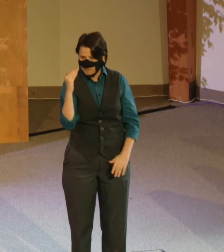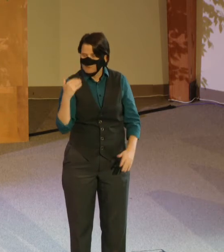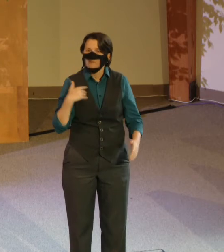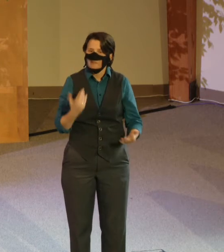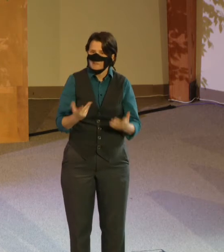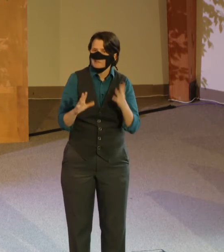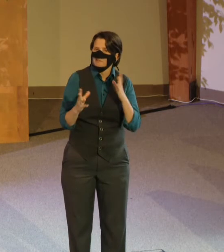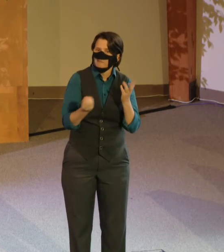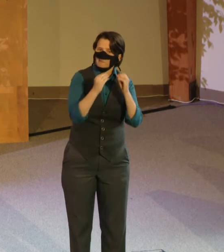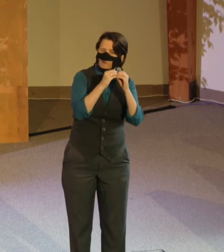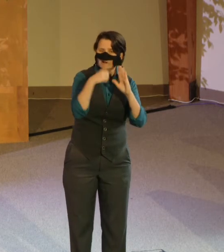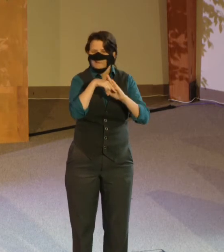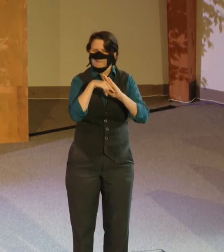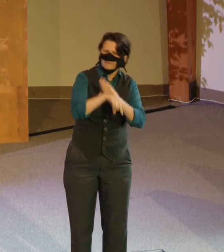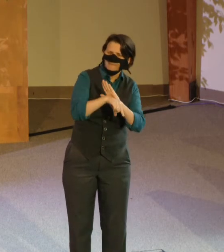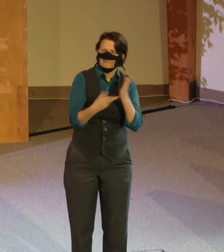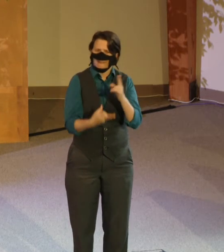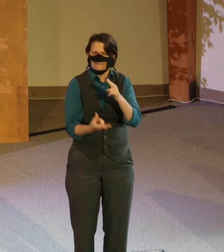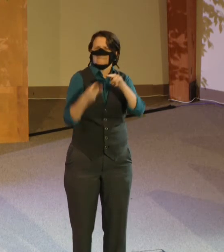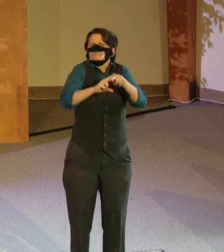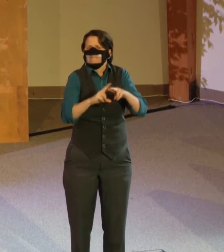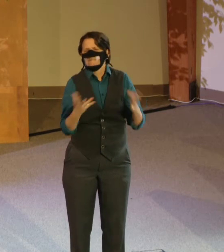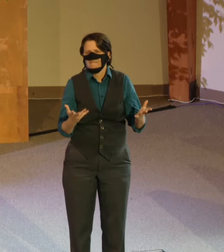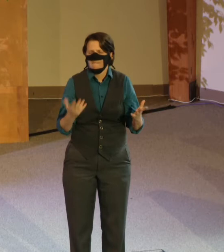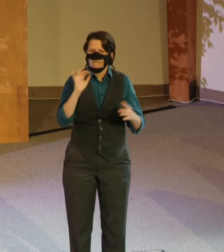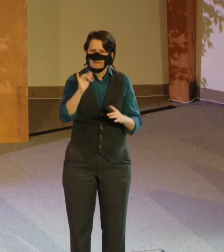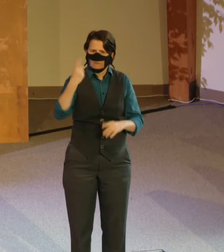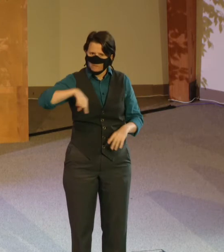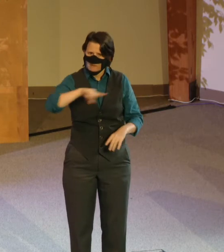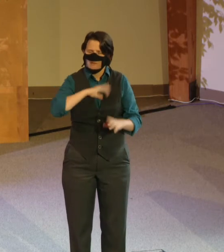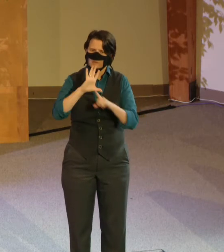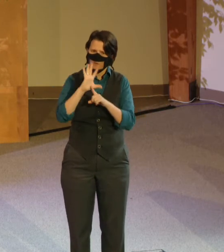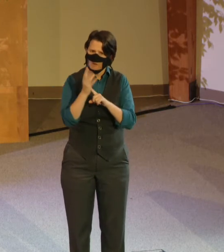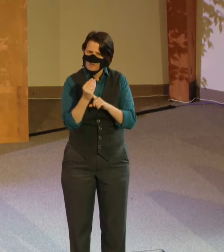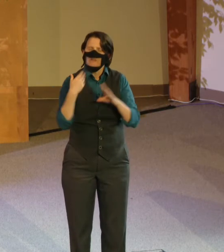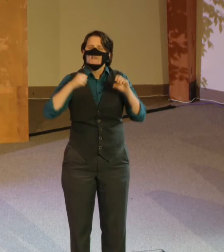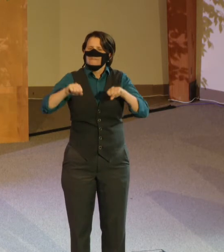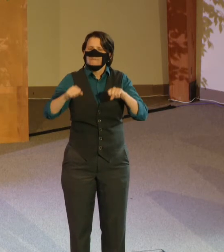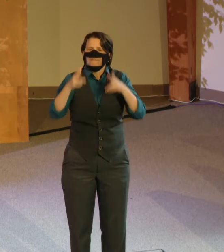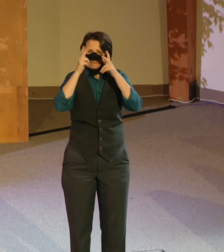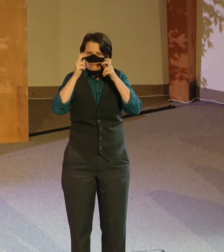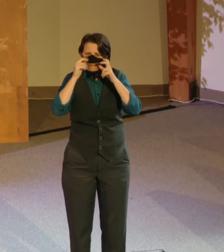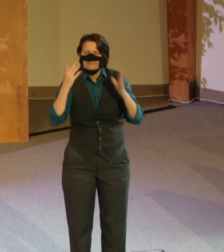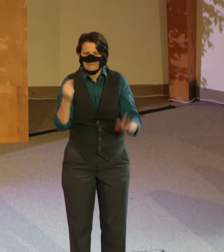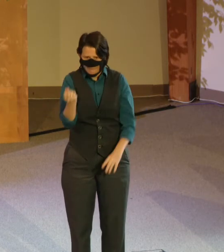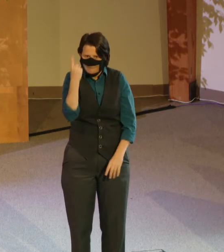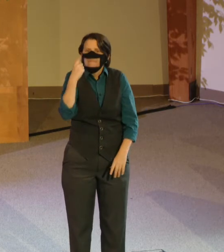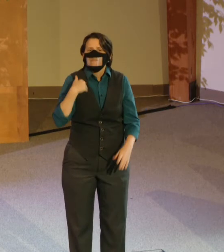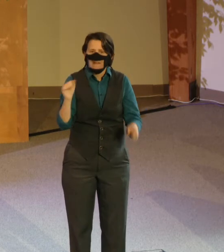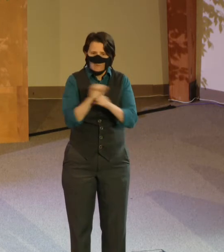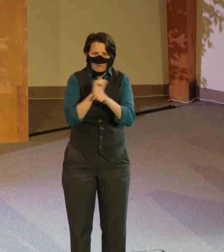an extra depth that we as a culture are able to hear and able to work with. So I'm